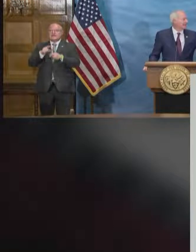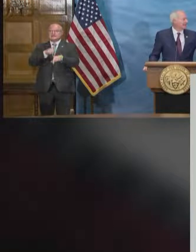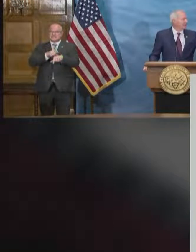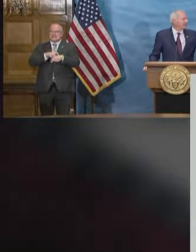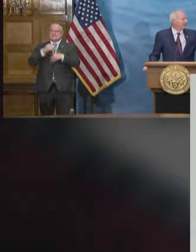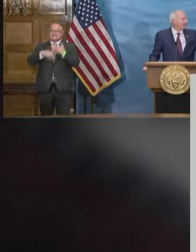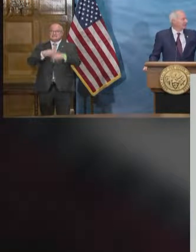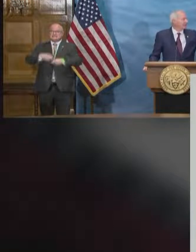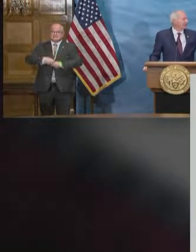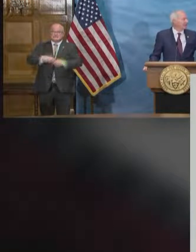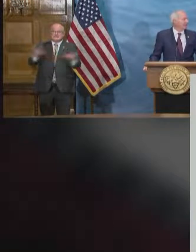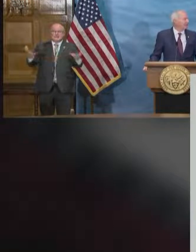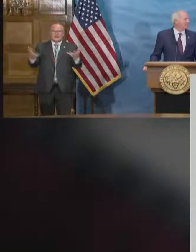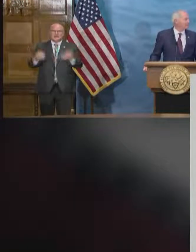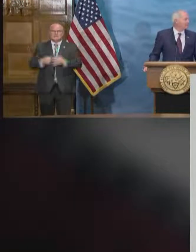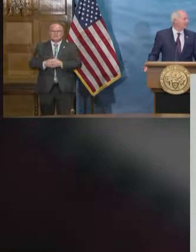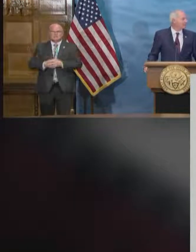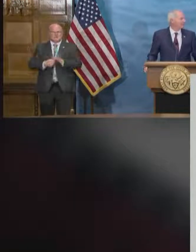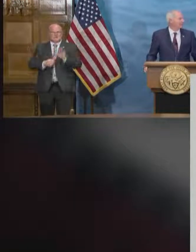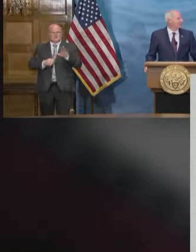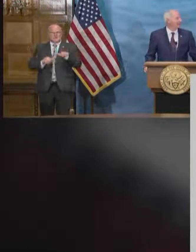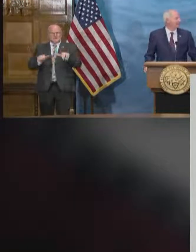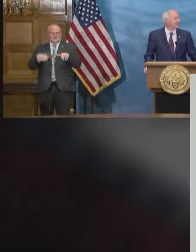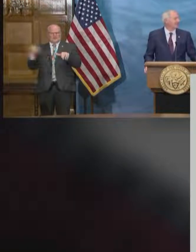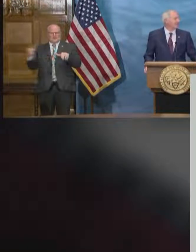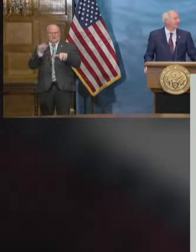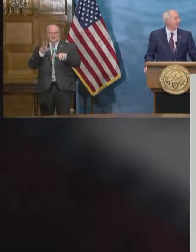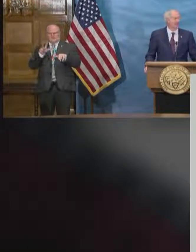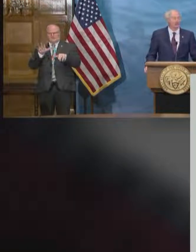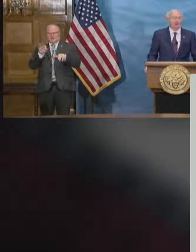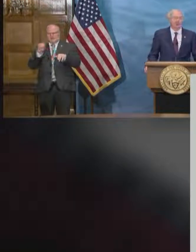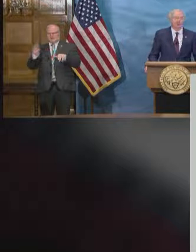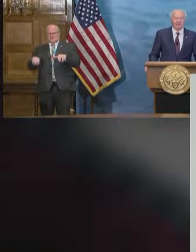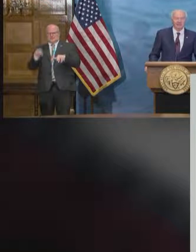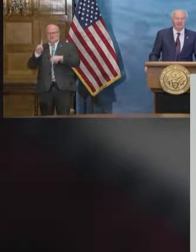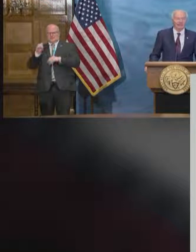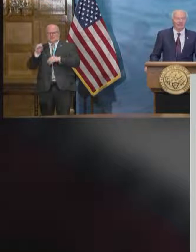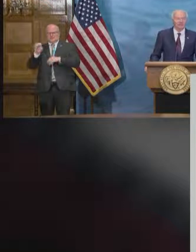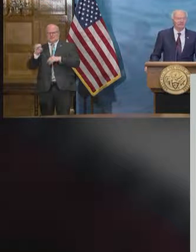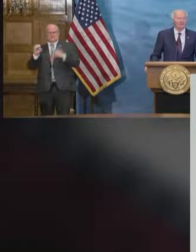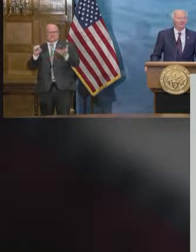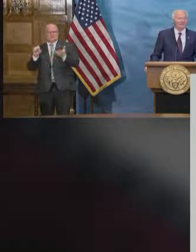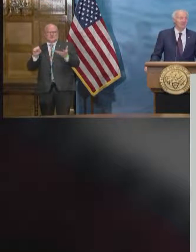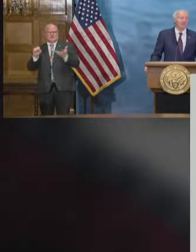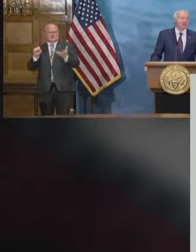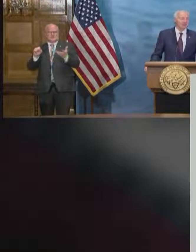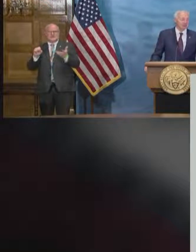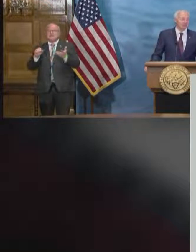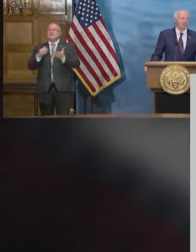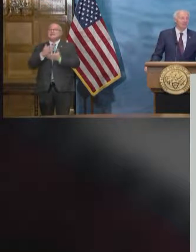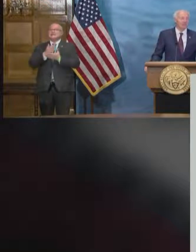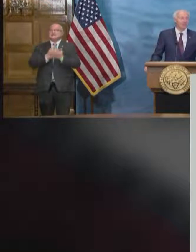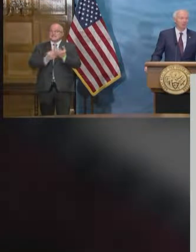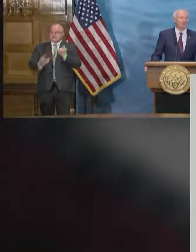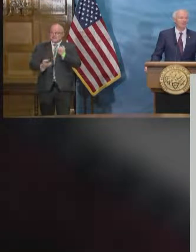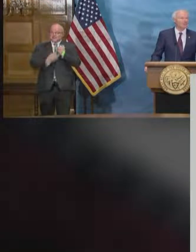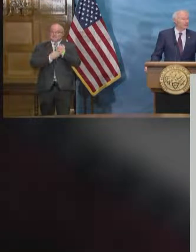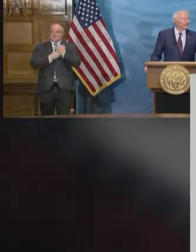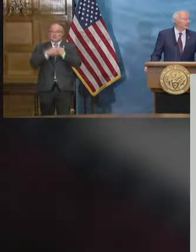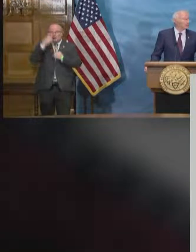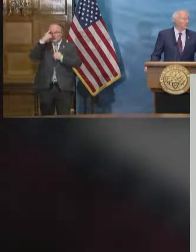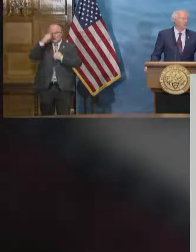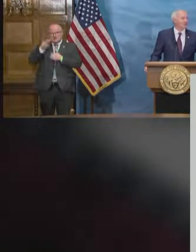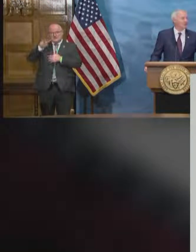People ask me, well, where's the other 39% of the doses? Well, some are reserved for